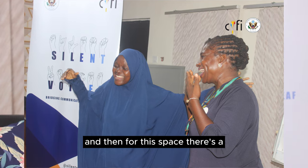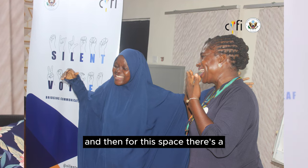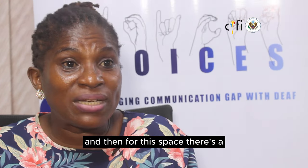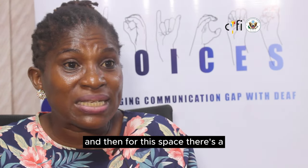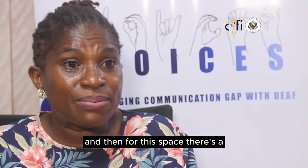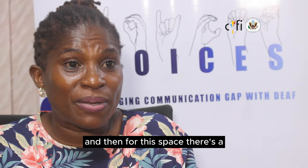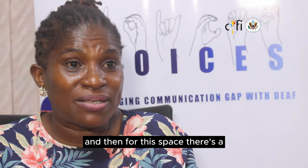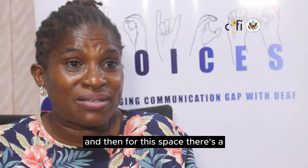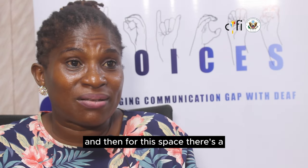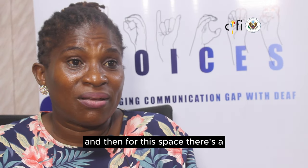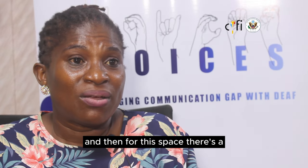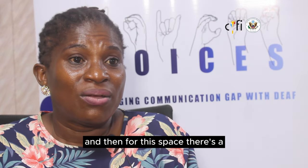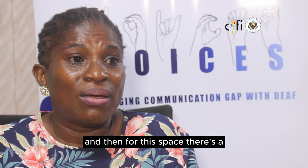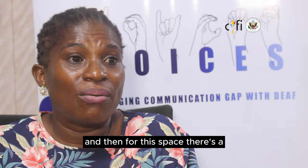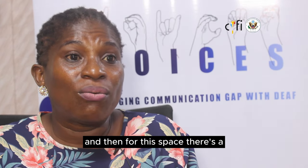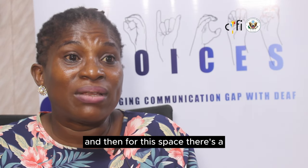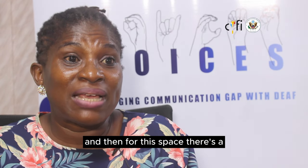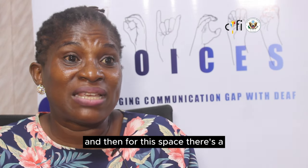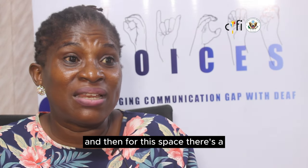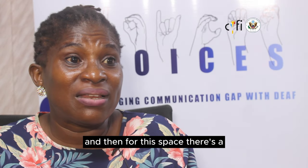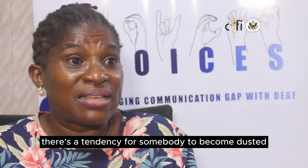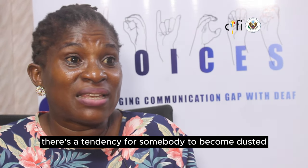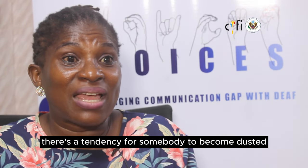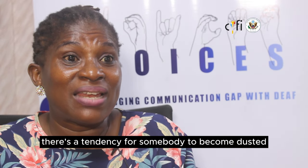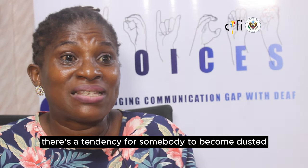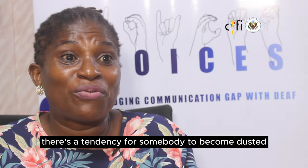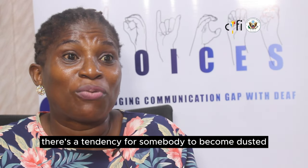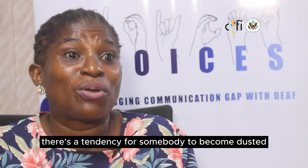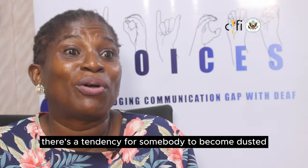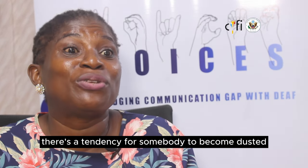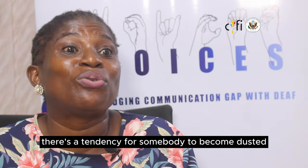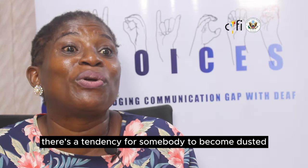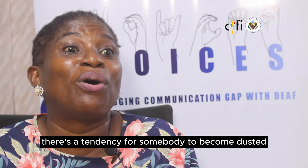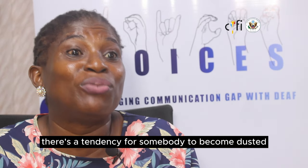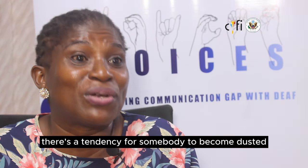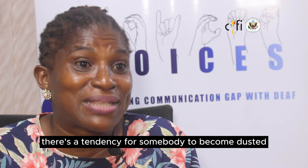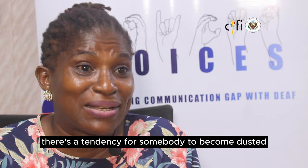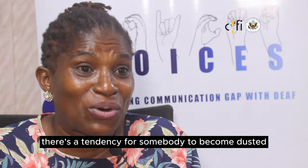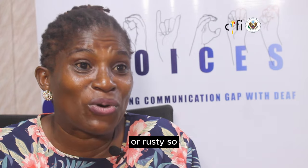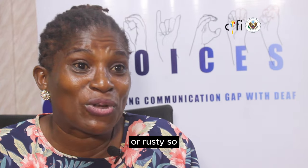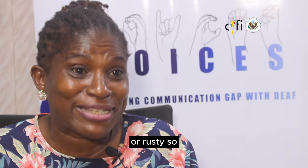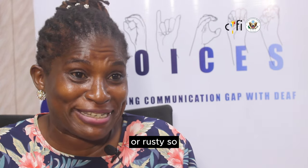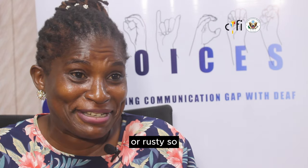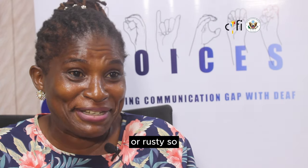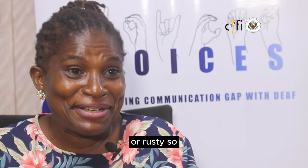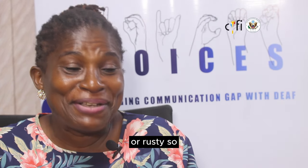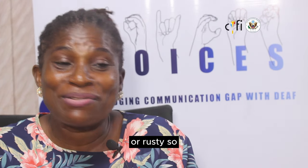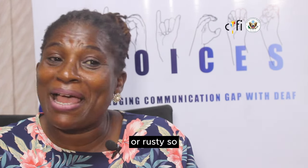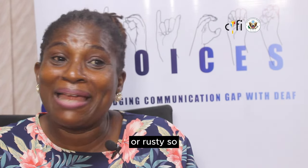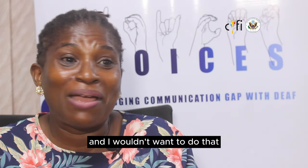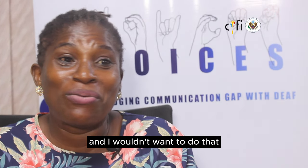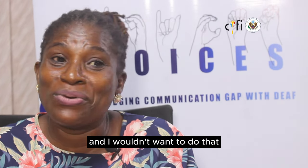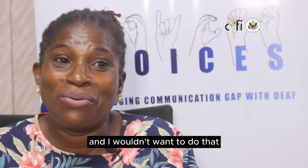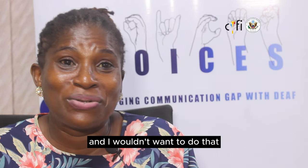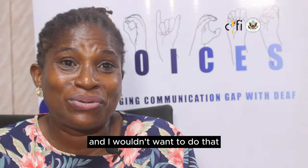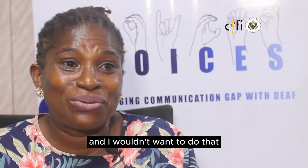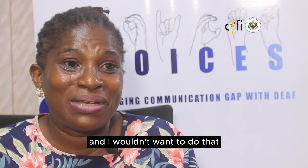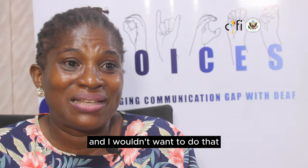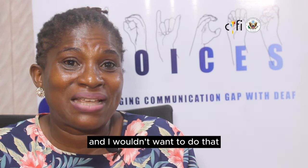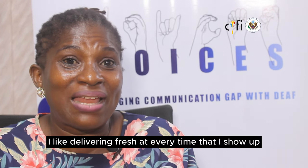for this space, there's a tendency for somebody to become dusted or rusty. So, and I wouldn't want to do that. I